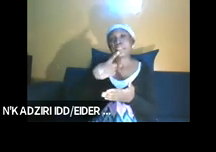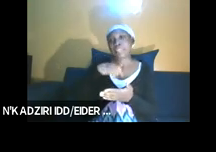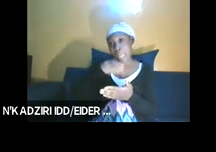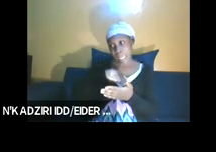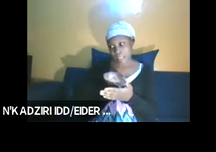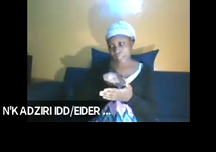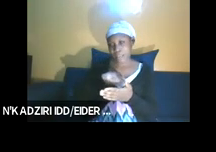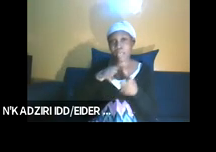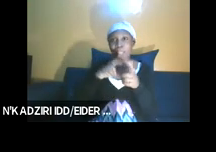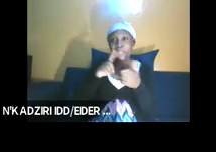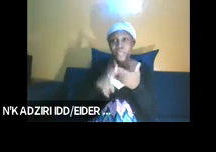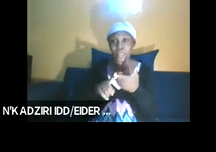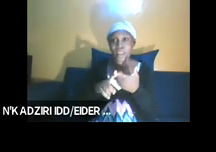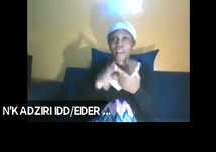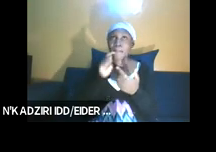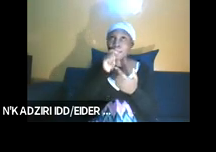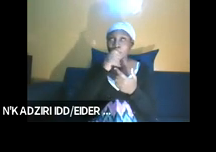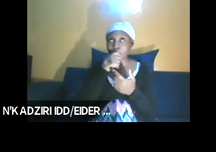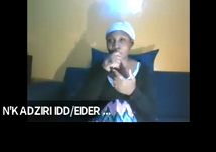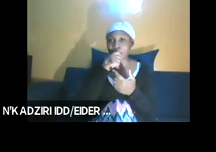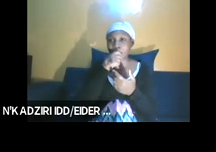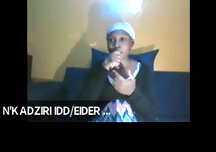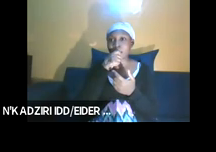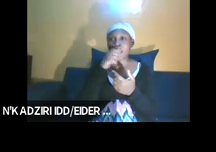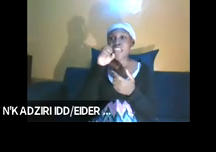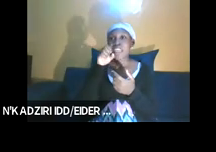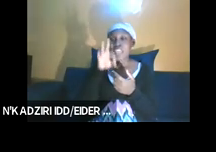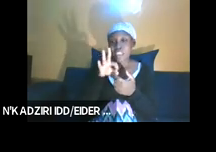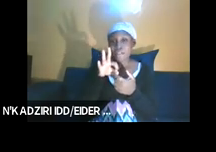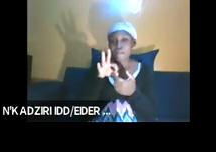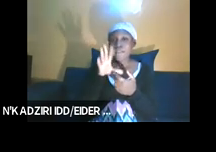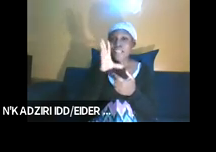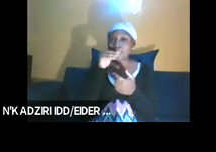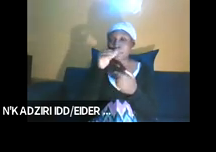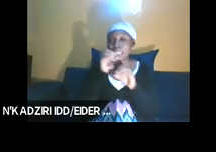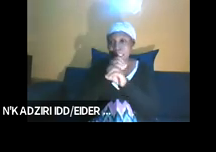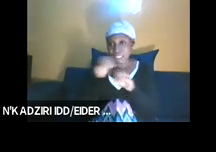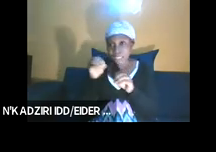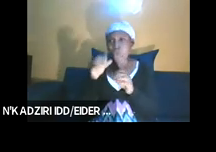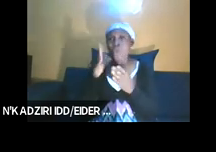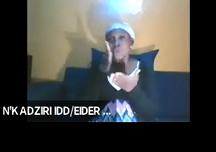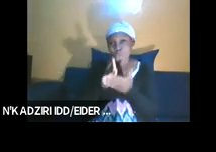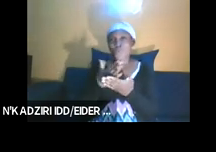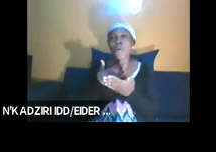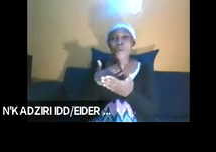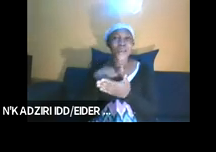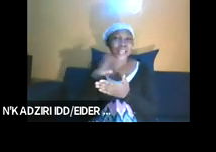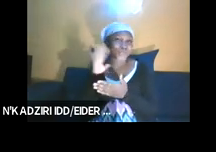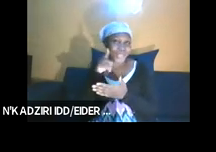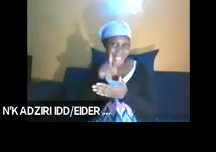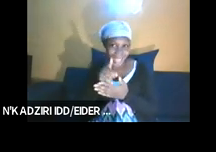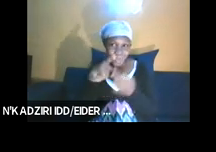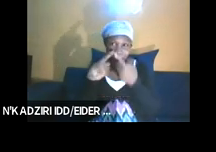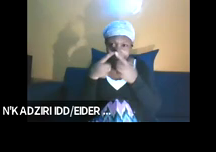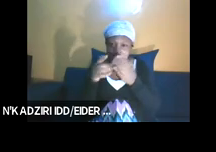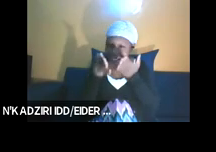mic on mute throughout if you're not speaking. We love to hear your voice, but we have the time when we will call upon you